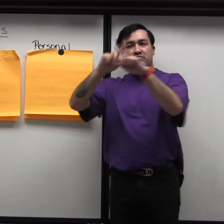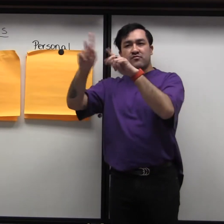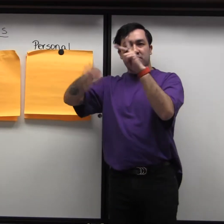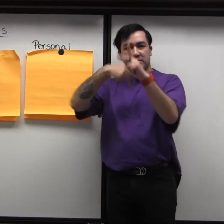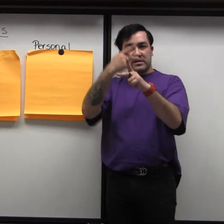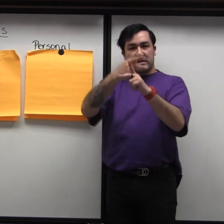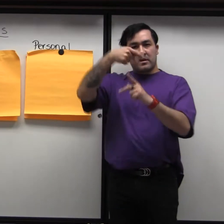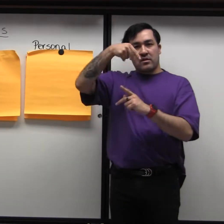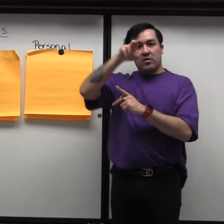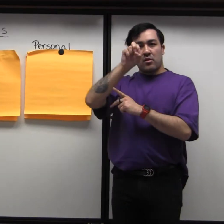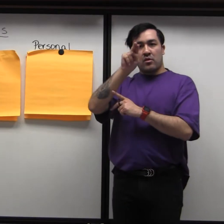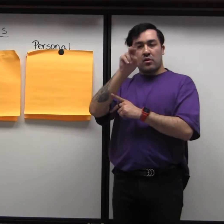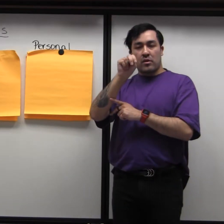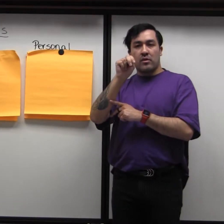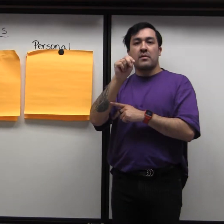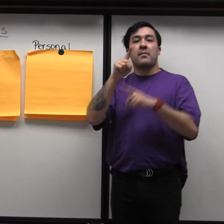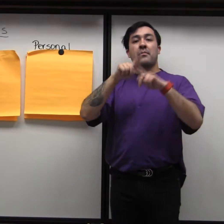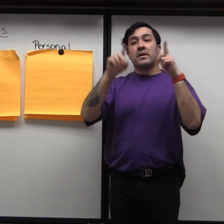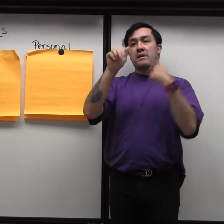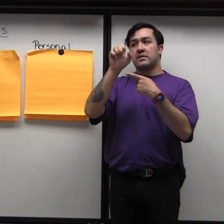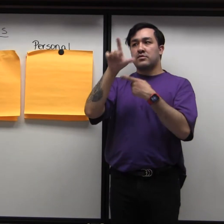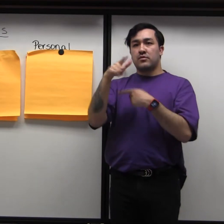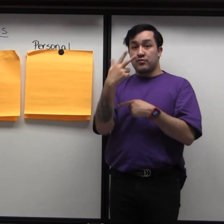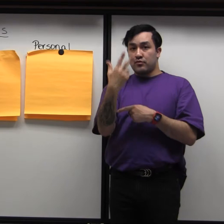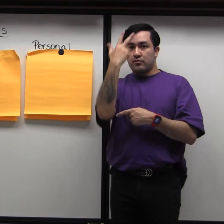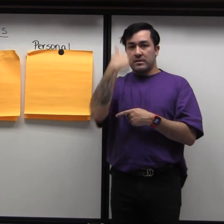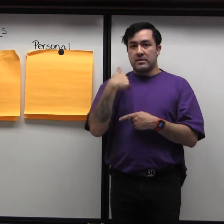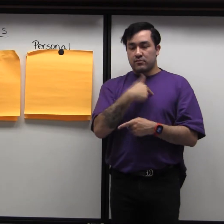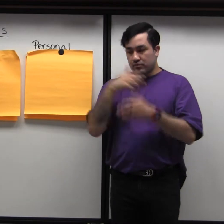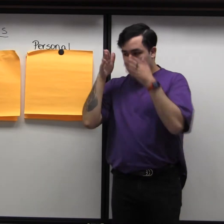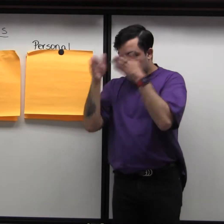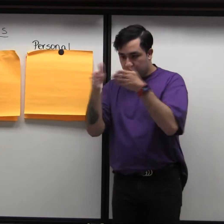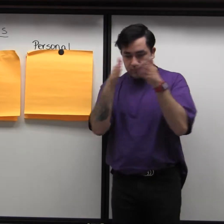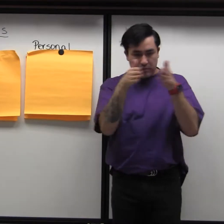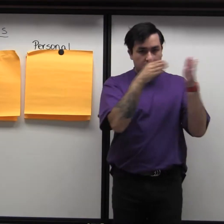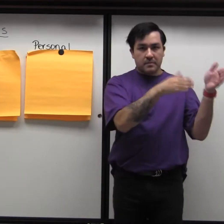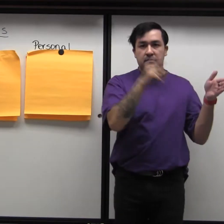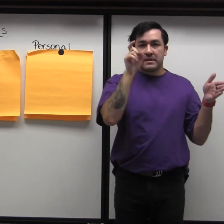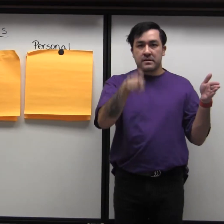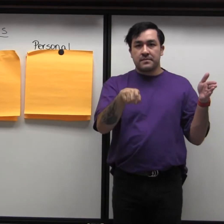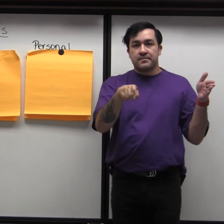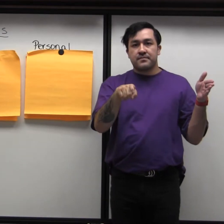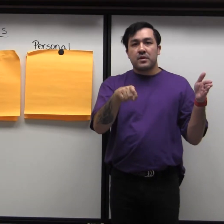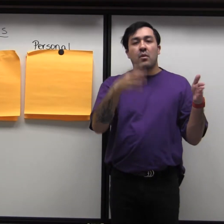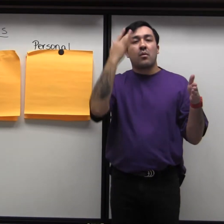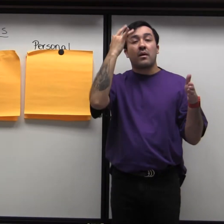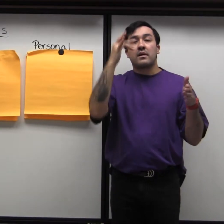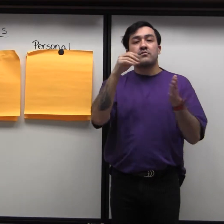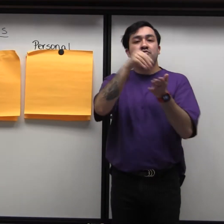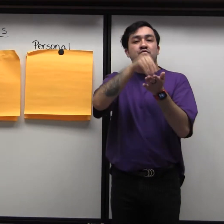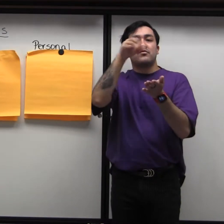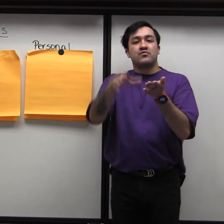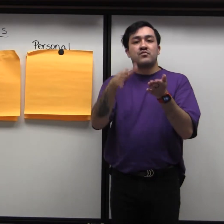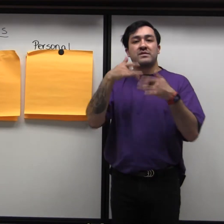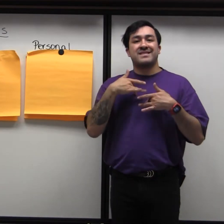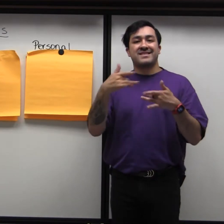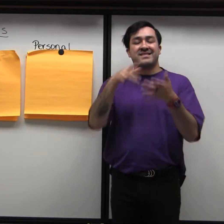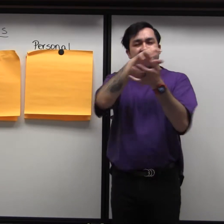many different types of pronouns categories, but in ASL, we're just going to focus on these three. We really don't need to discuss the other